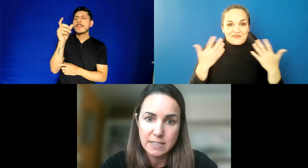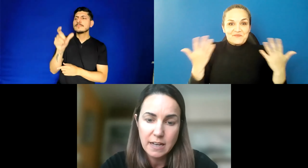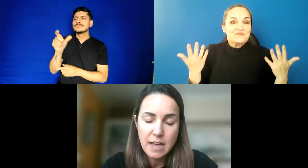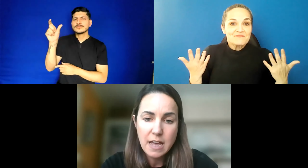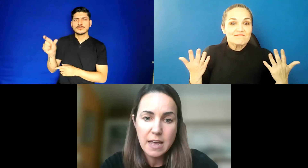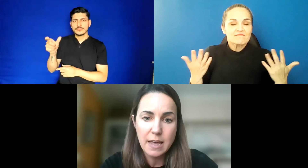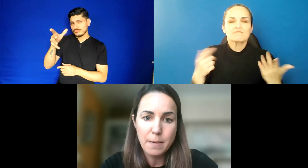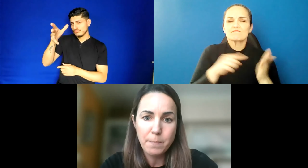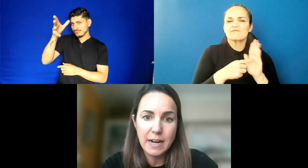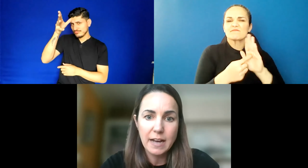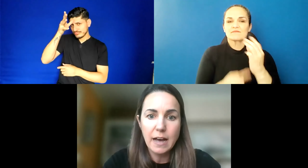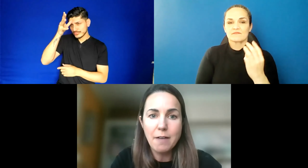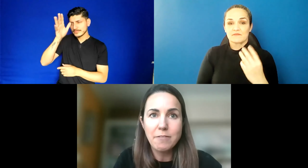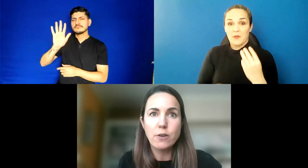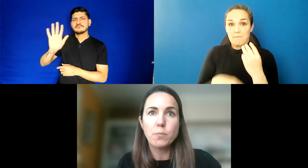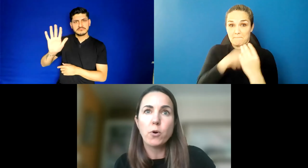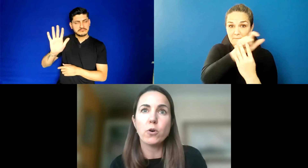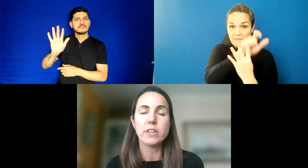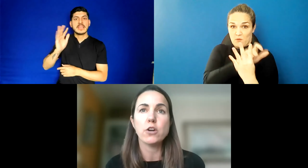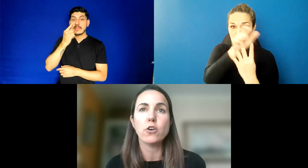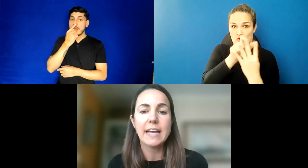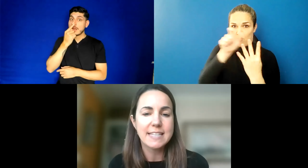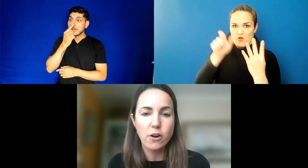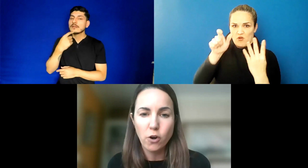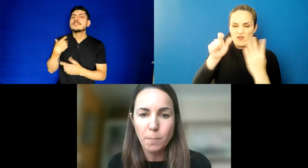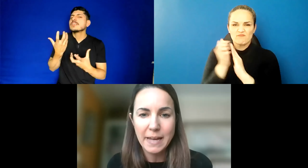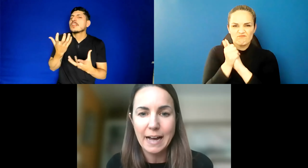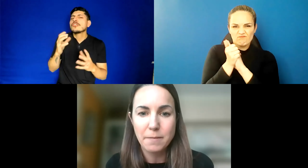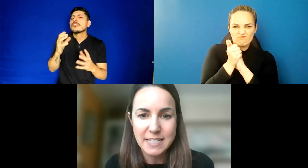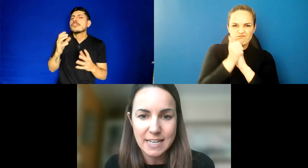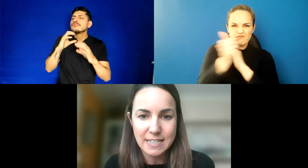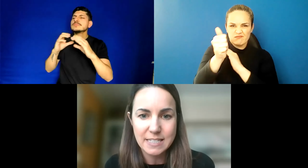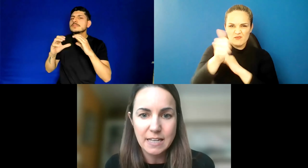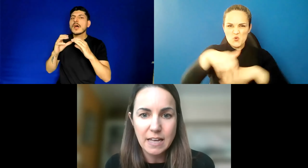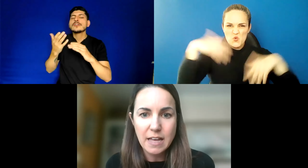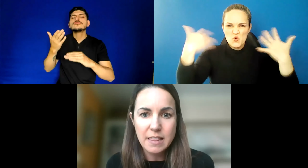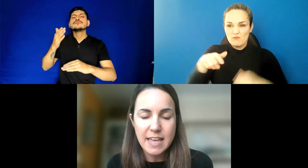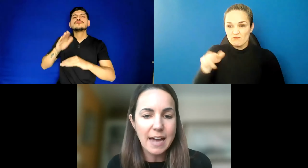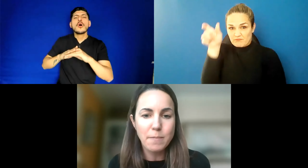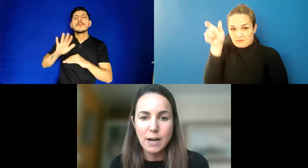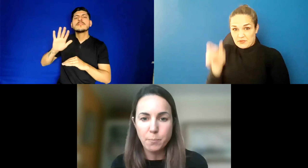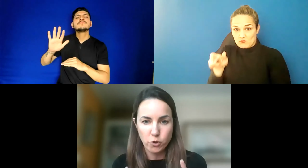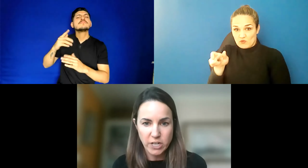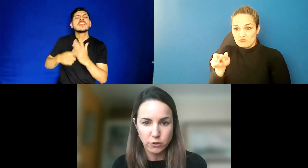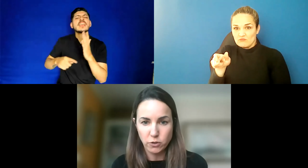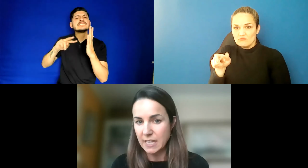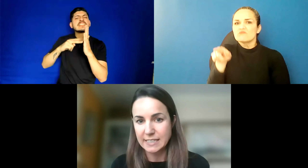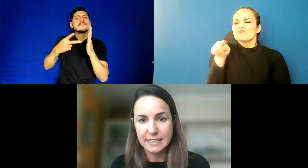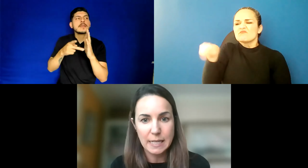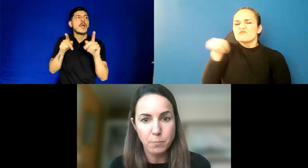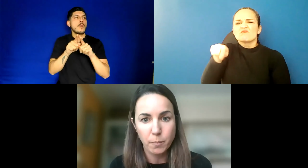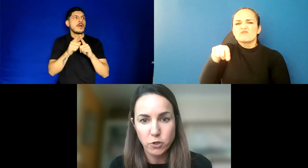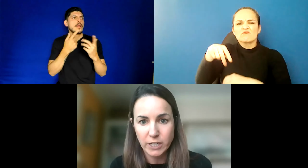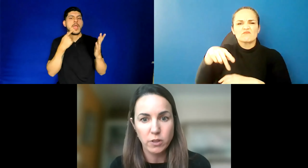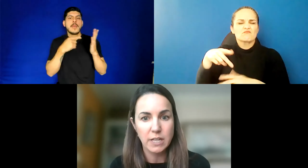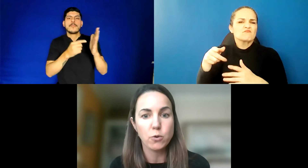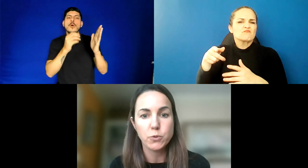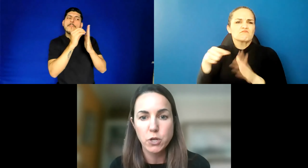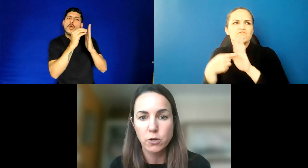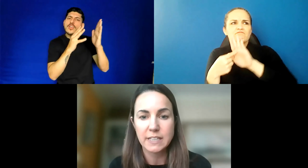have a conversation with four fascinating experts to discuss this puzzle